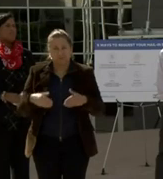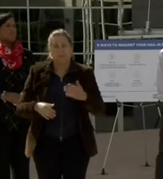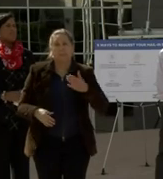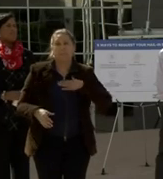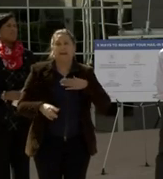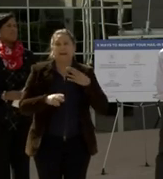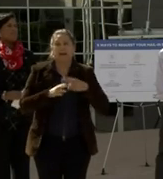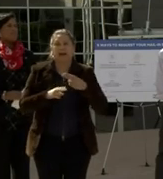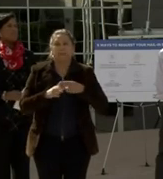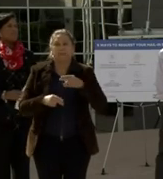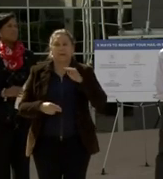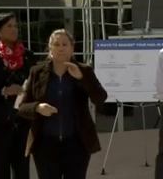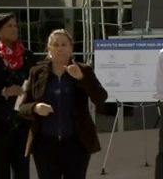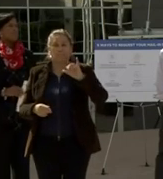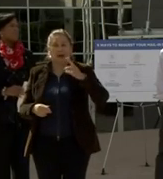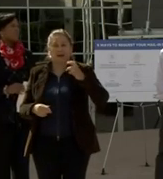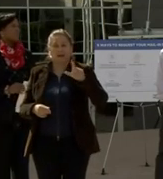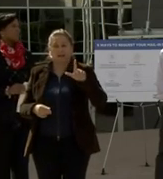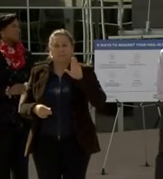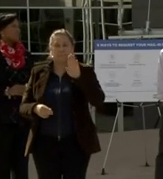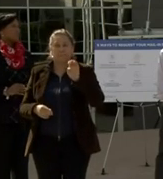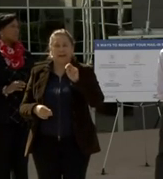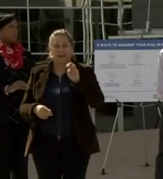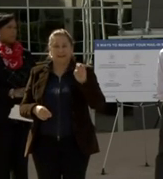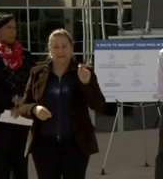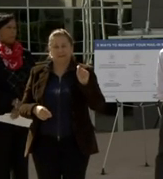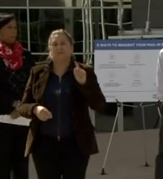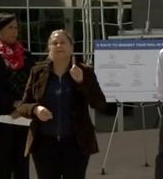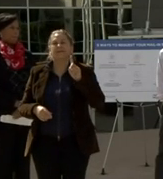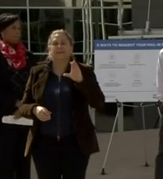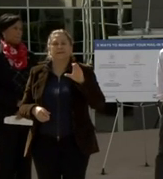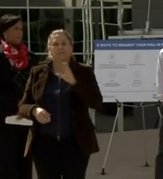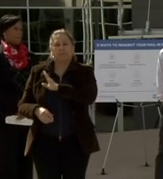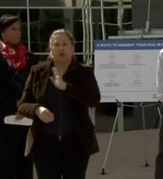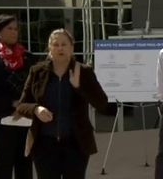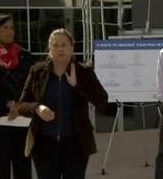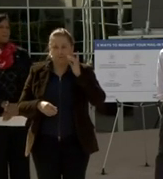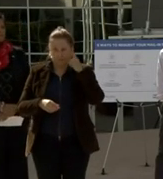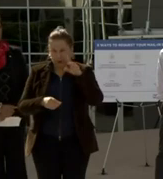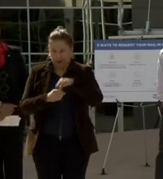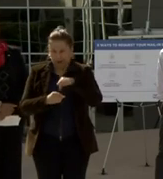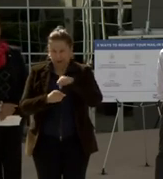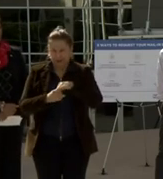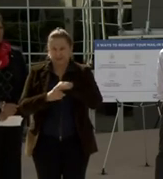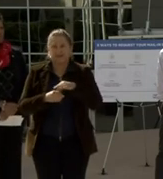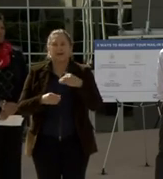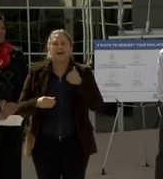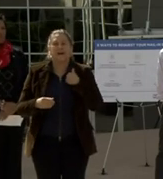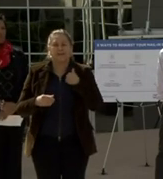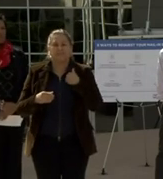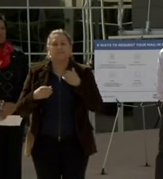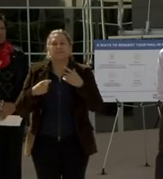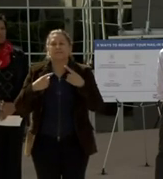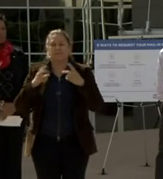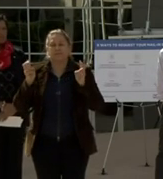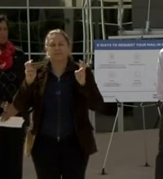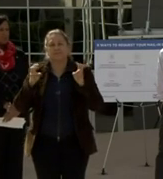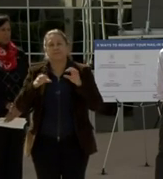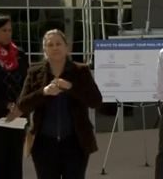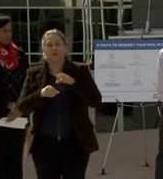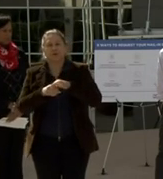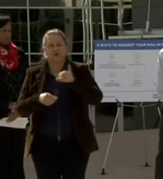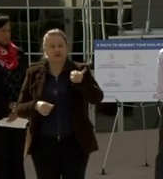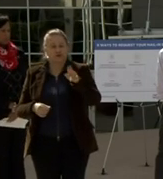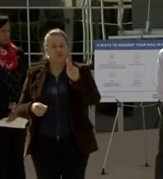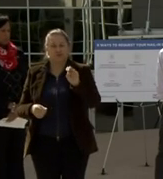and the D.C. Board of Elections is committed to successful June 2020 elections. We have